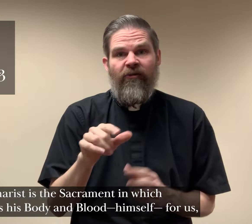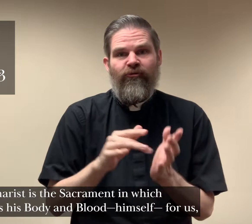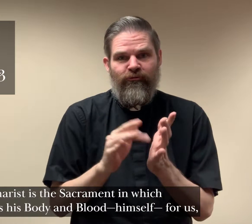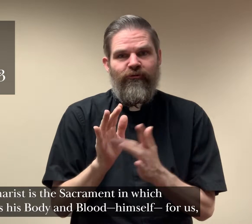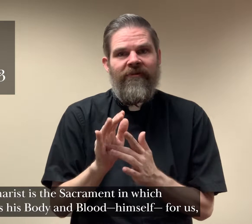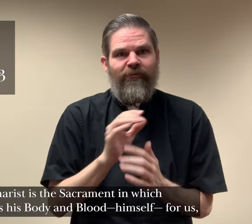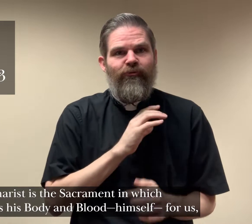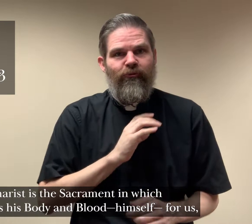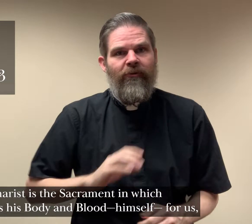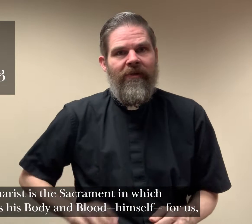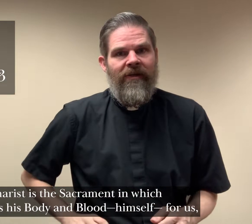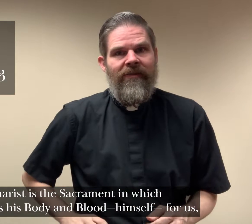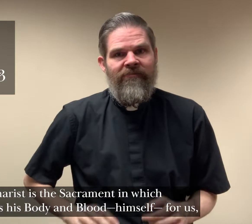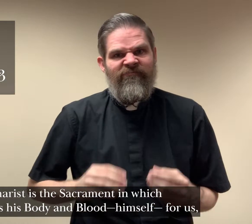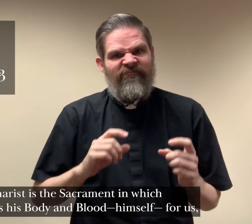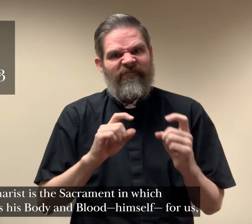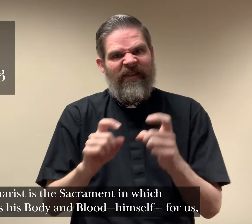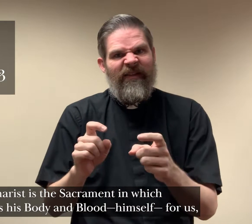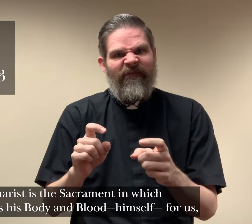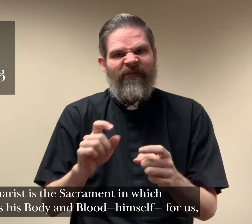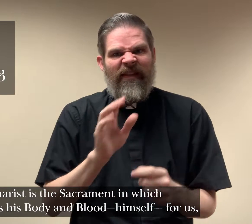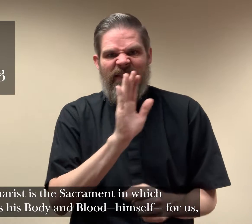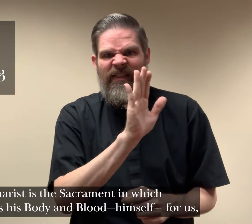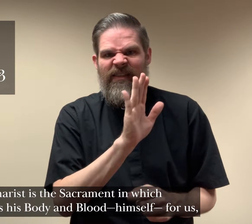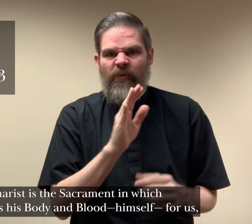blood himself for us.